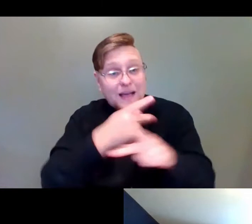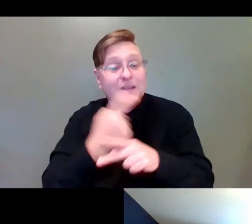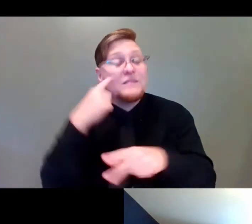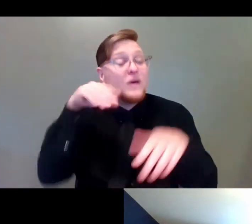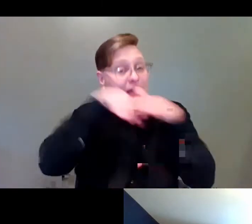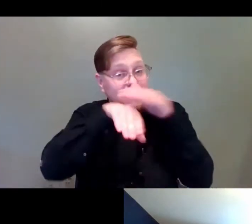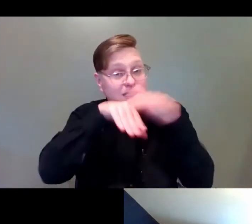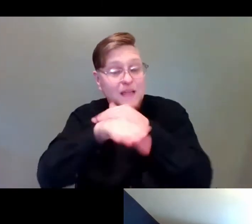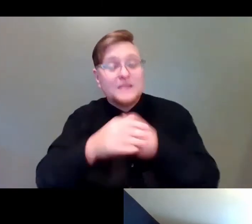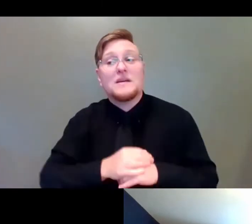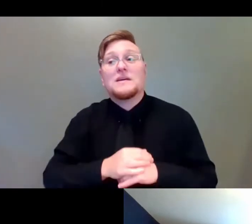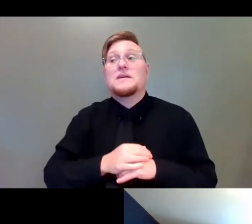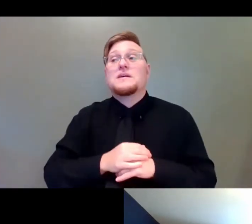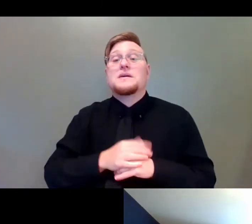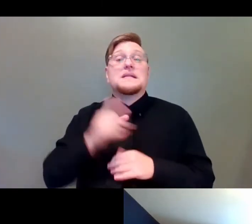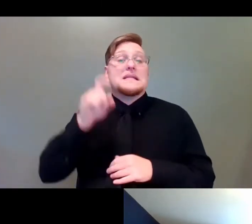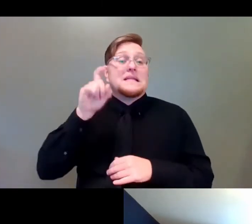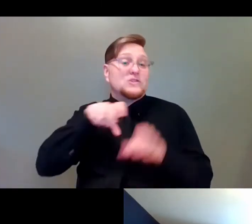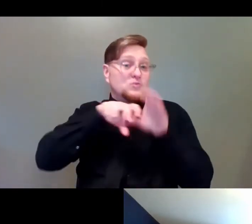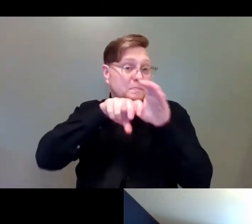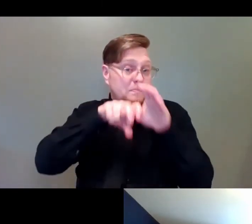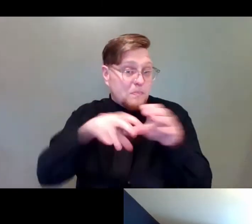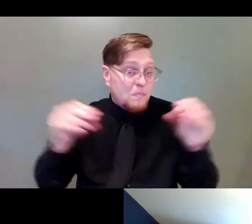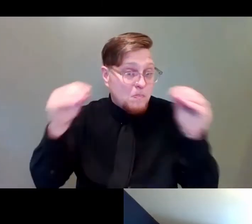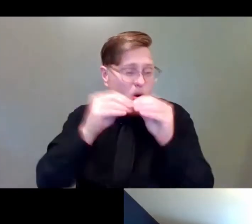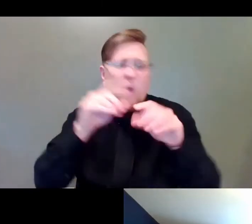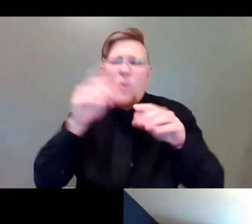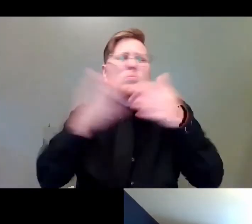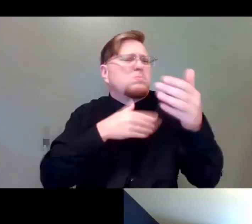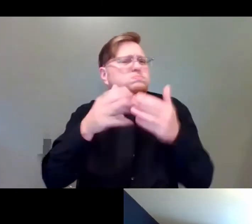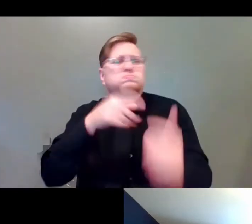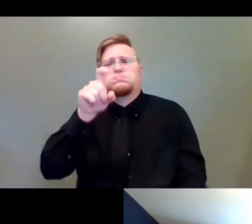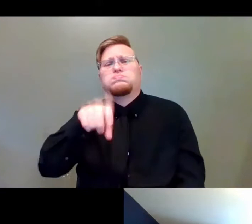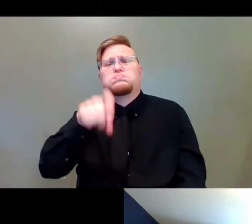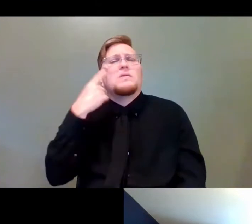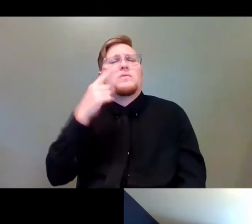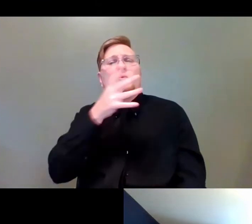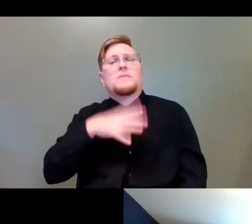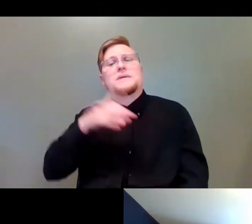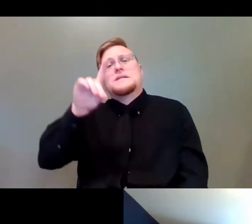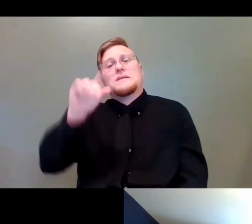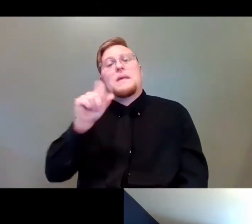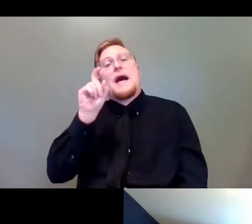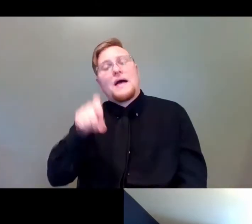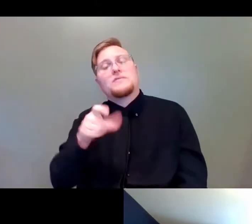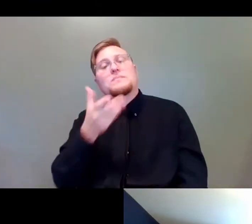accessible, we might need extra transportation, whatever it takes, disabled women have to be there. And so I guess